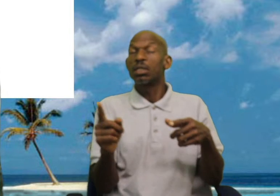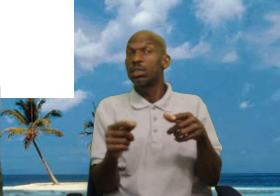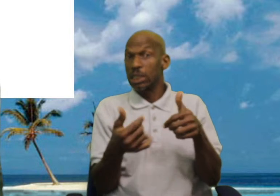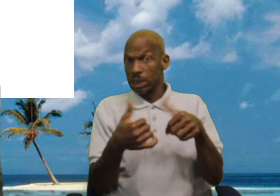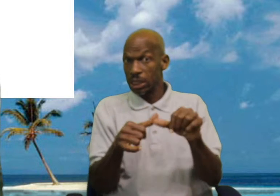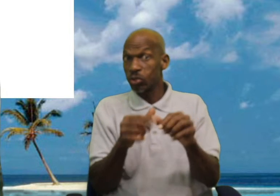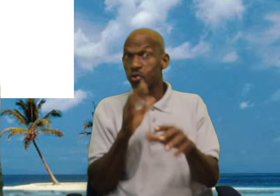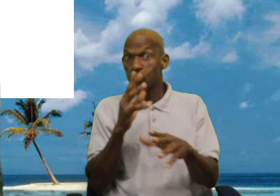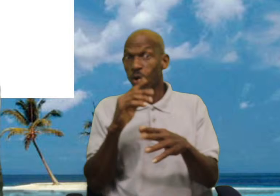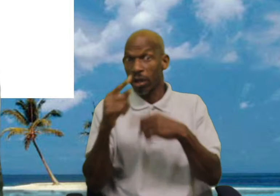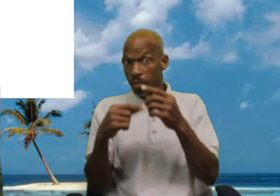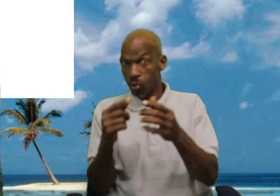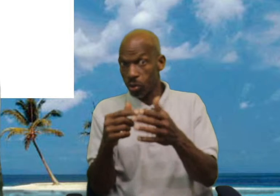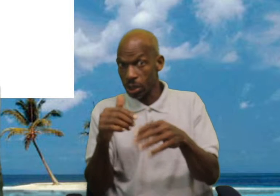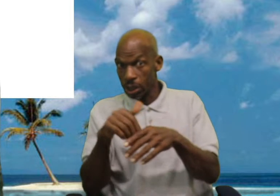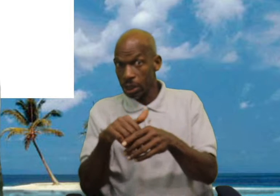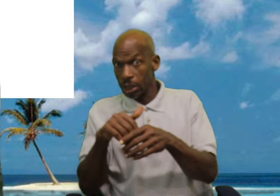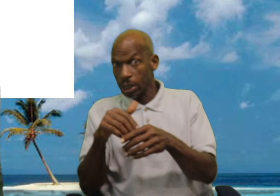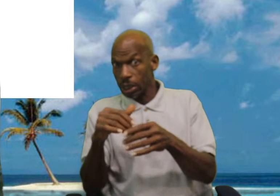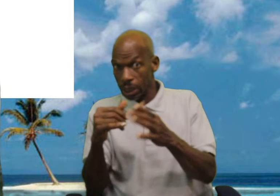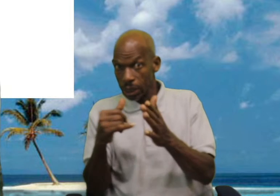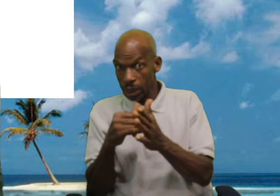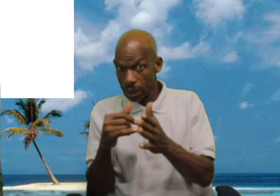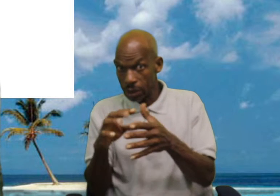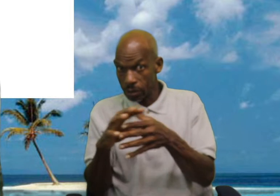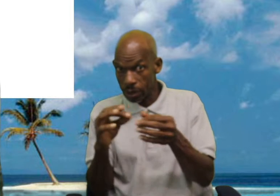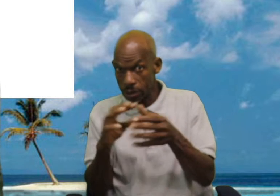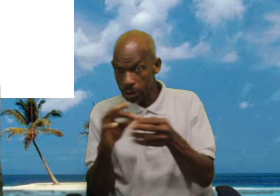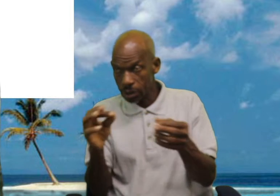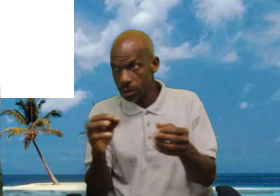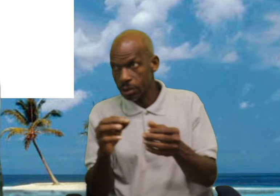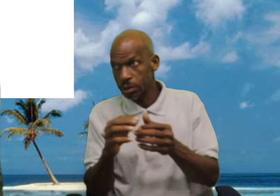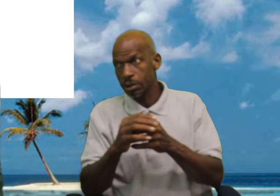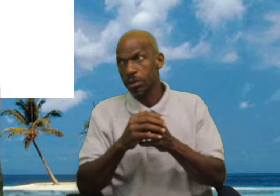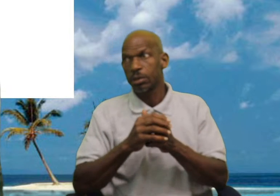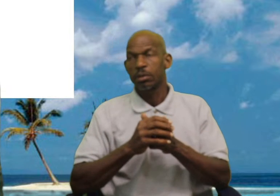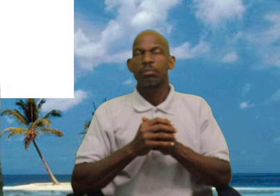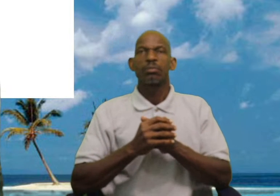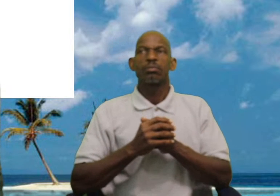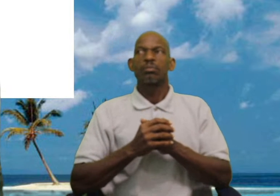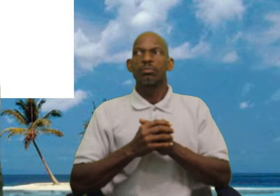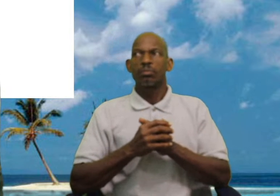book. So this is a book I have here.